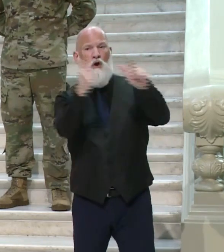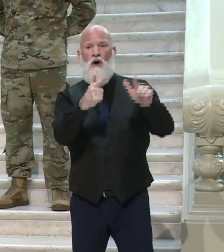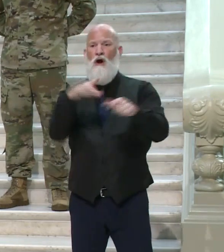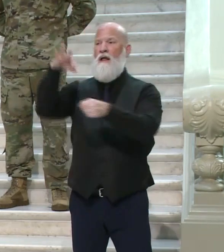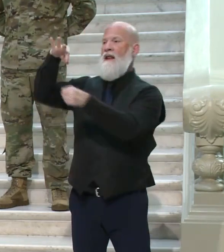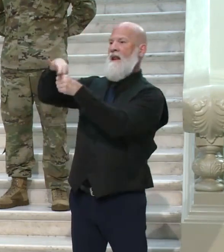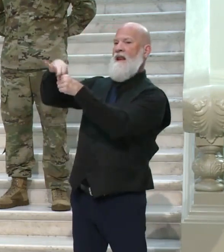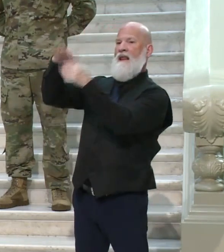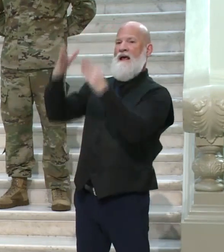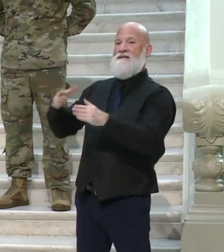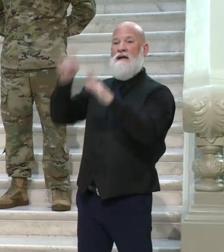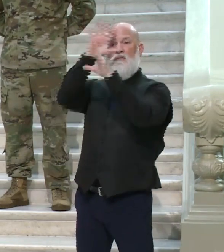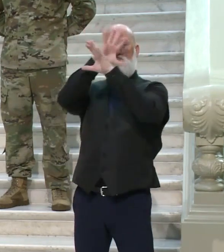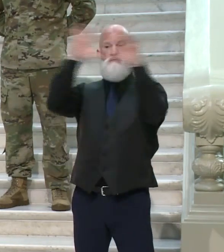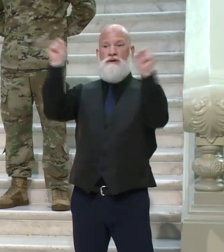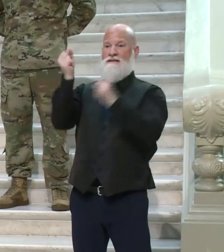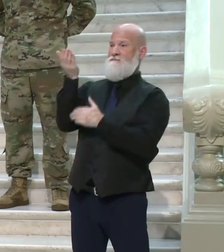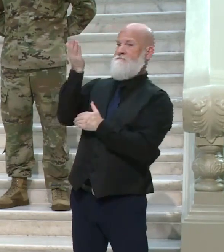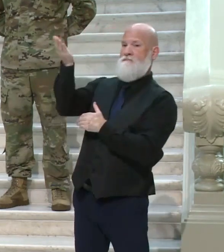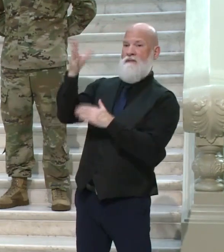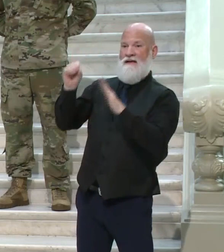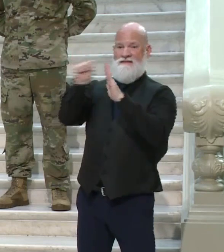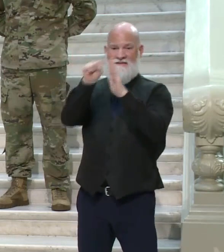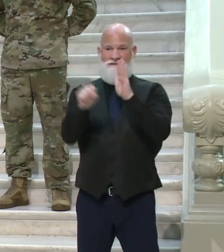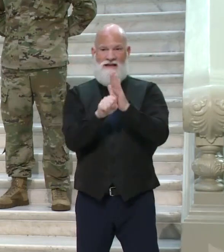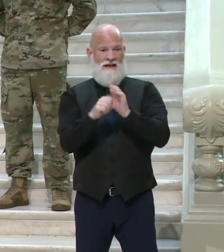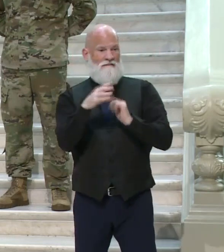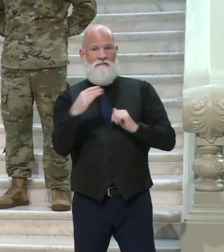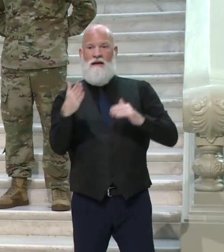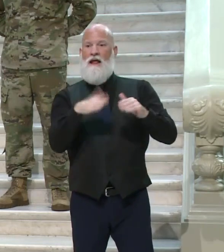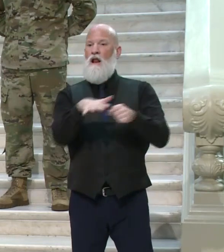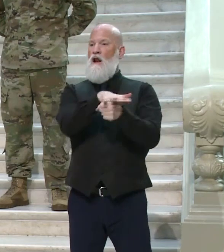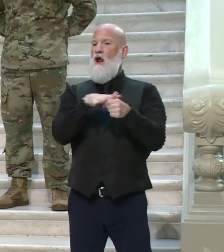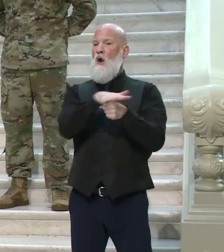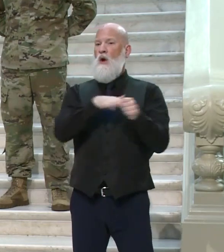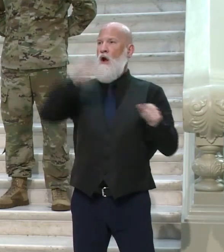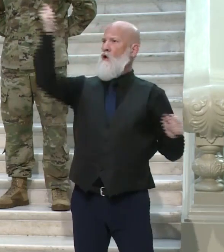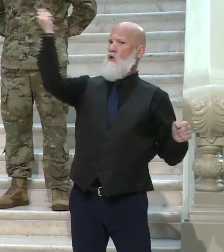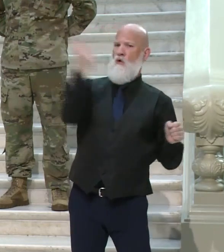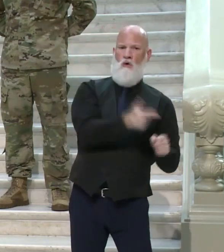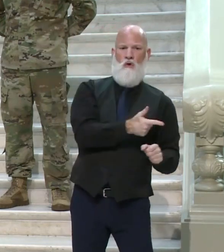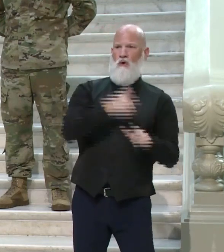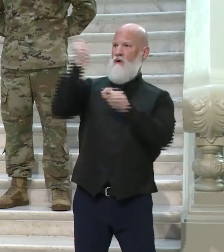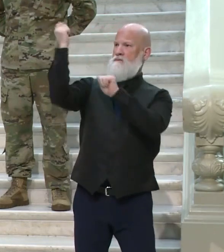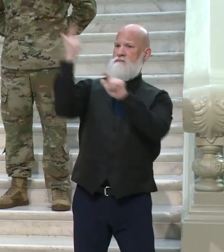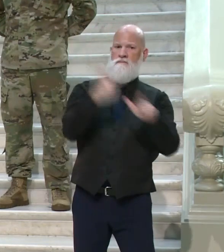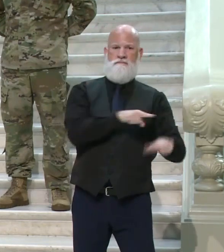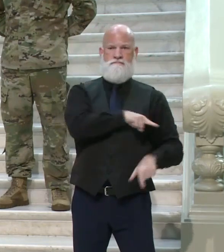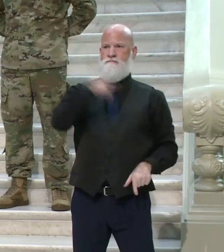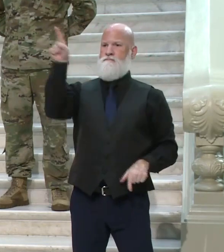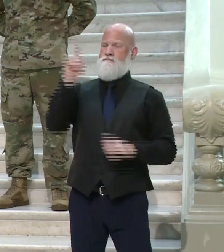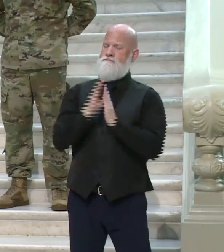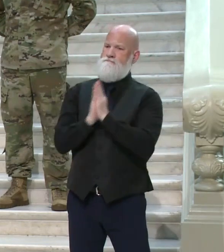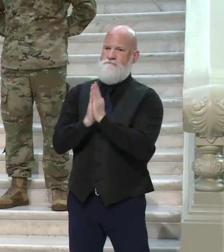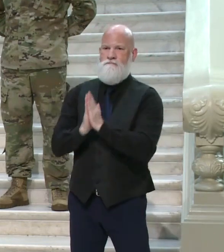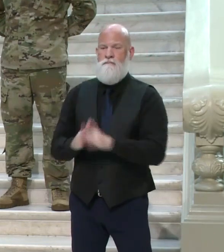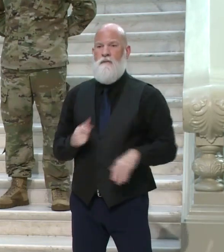president, state officials, to local officials, who are doing what is